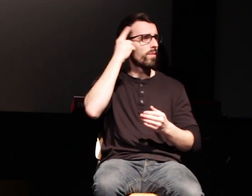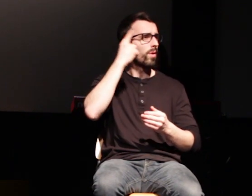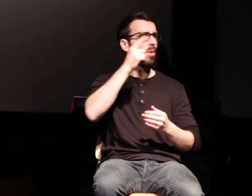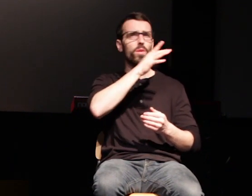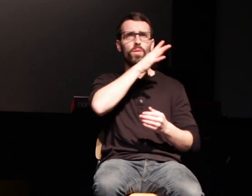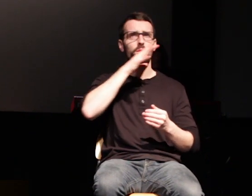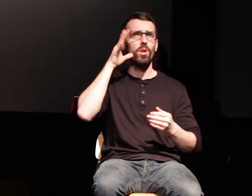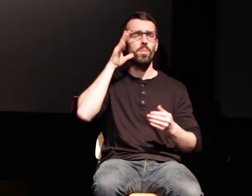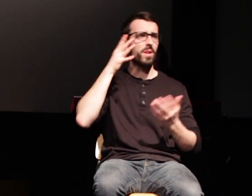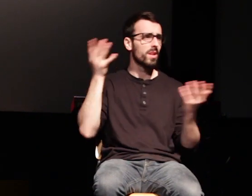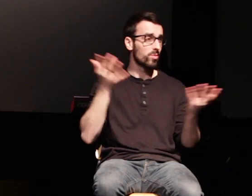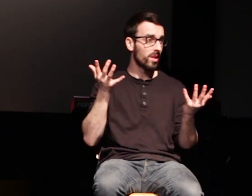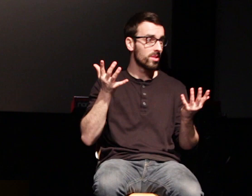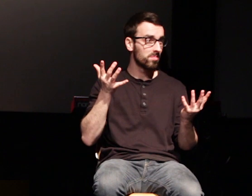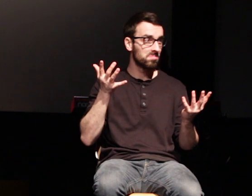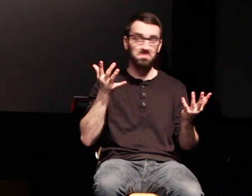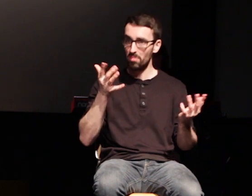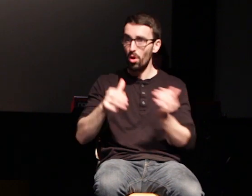Poop.